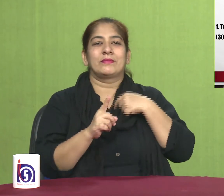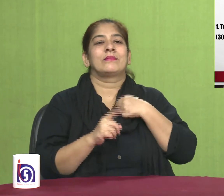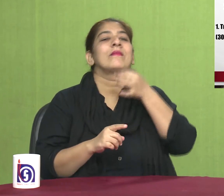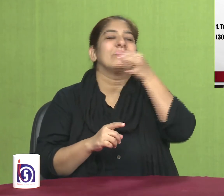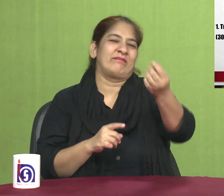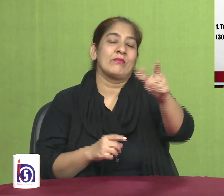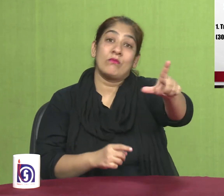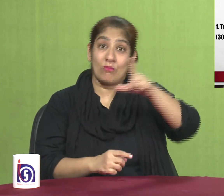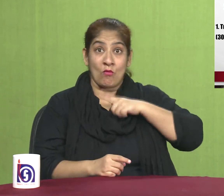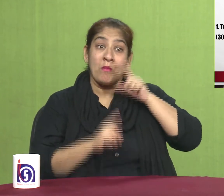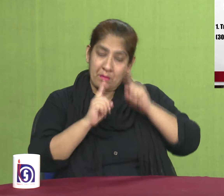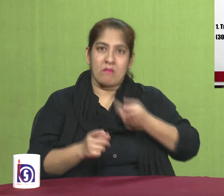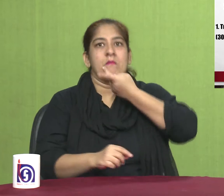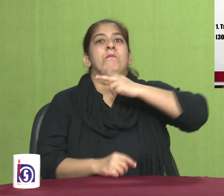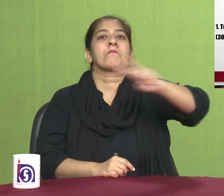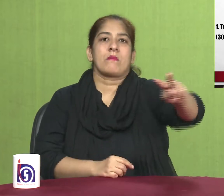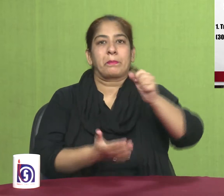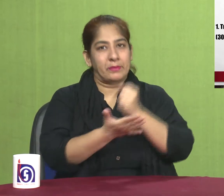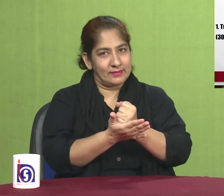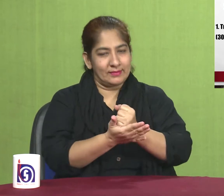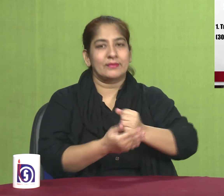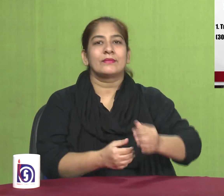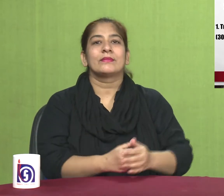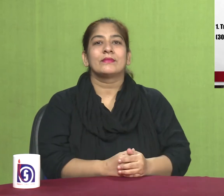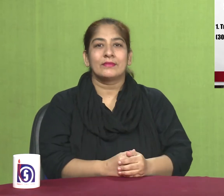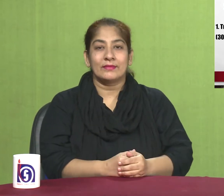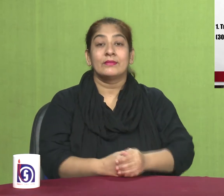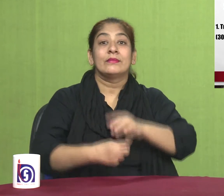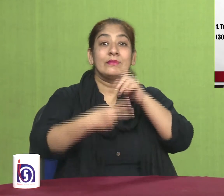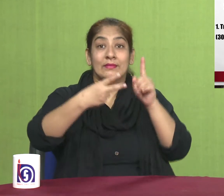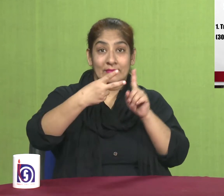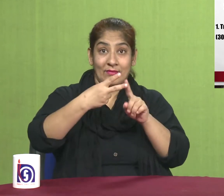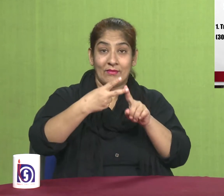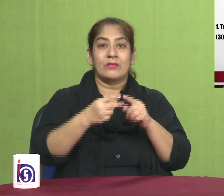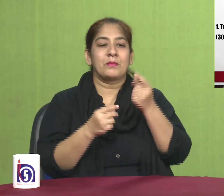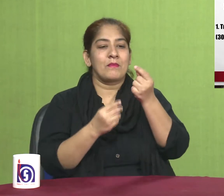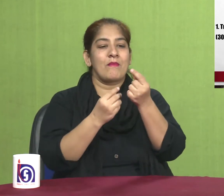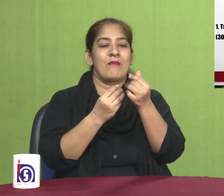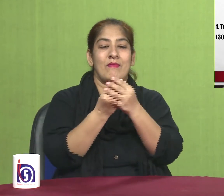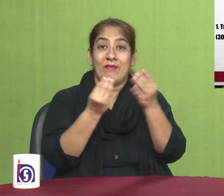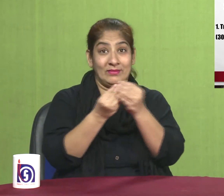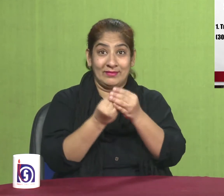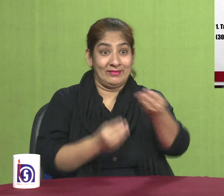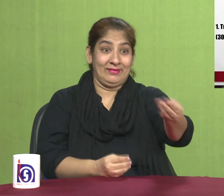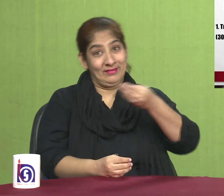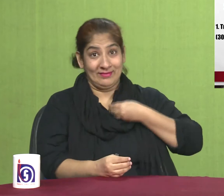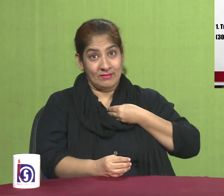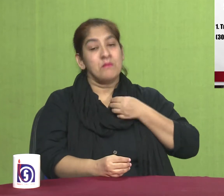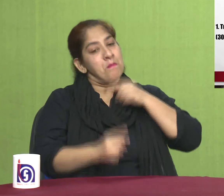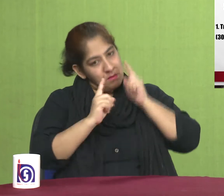Like whenever you take loan, you have to return that on time. And the second one is you can take